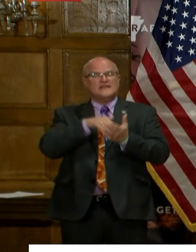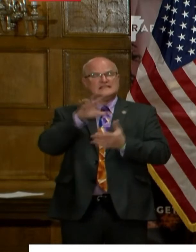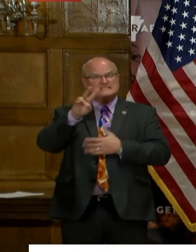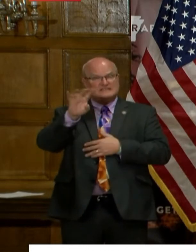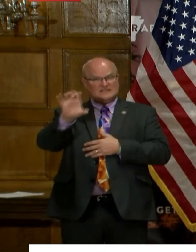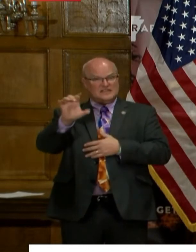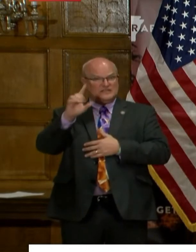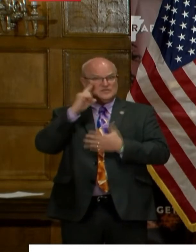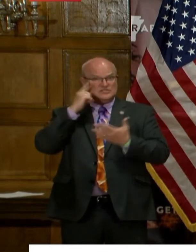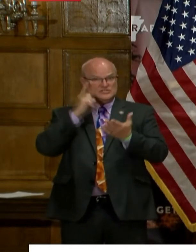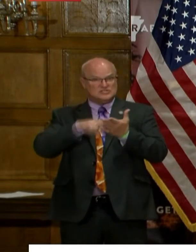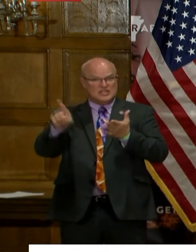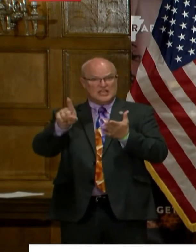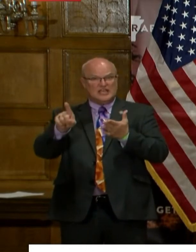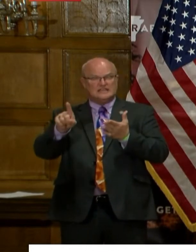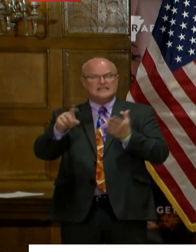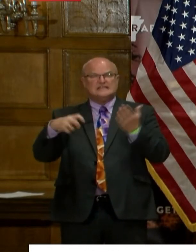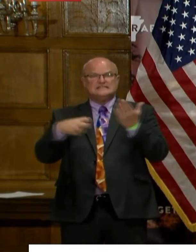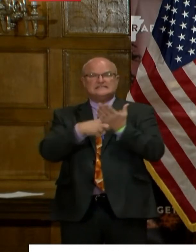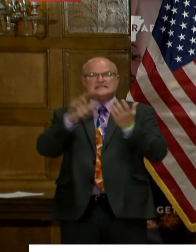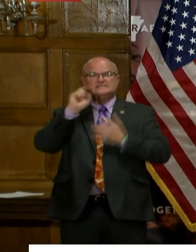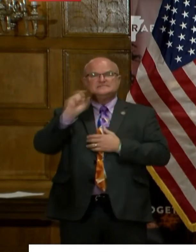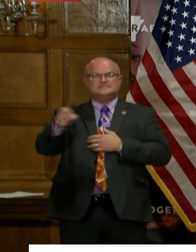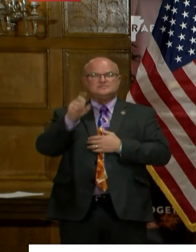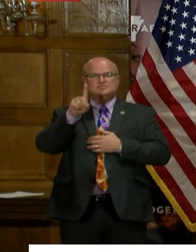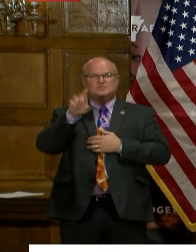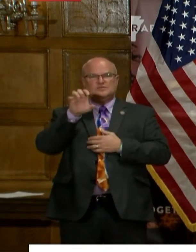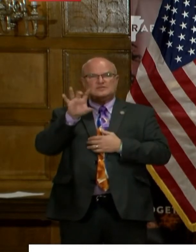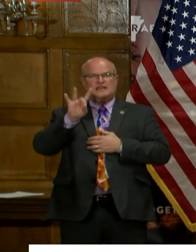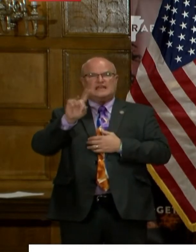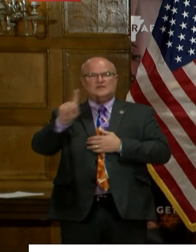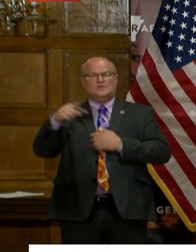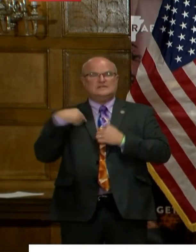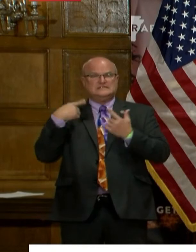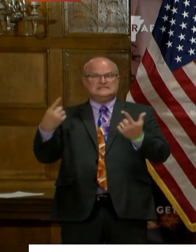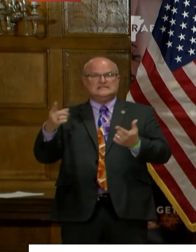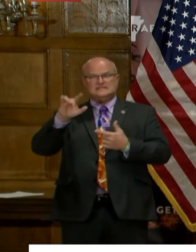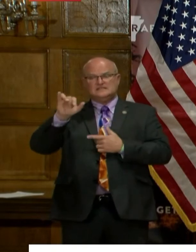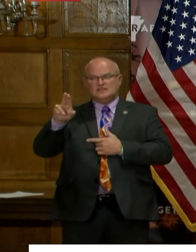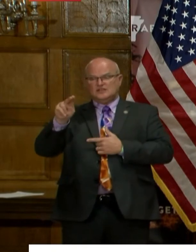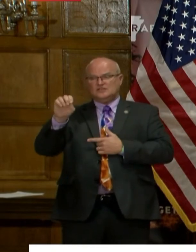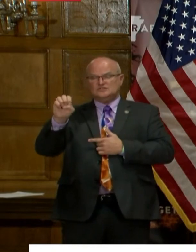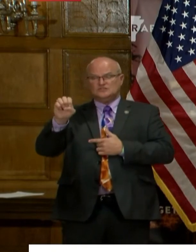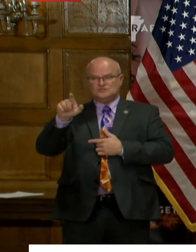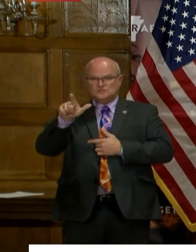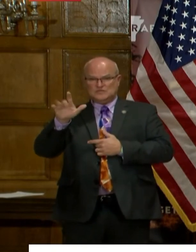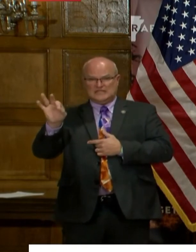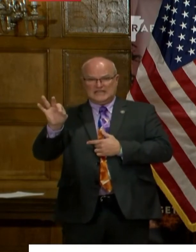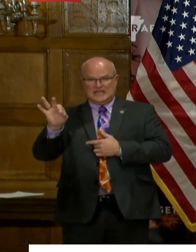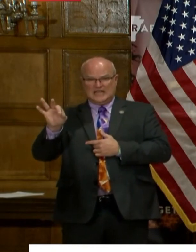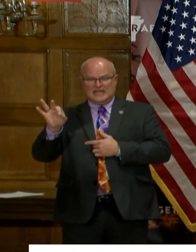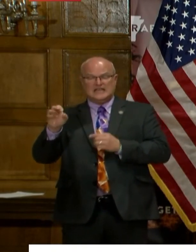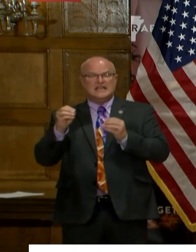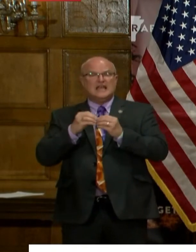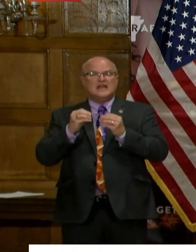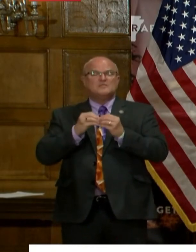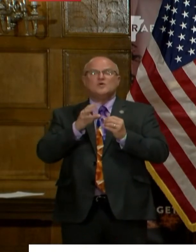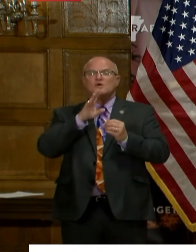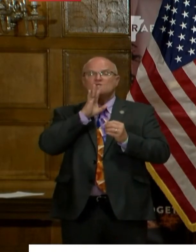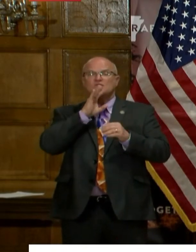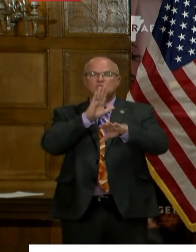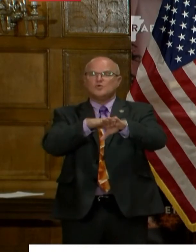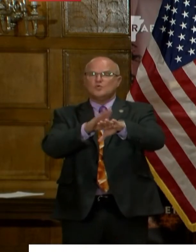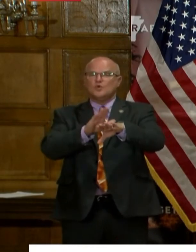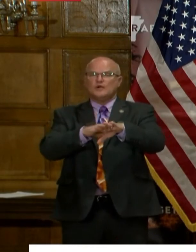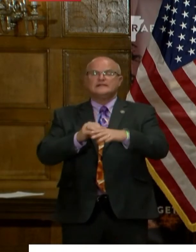checks and have cited 181 violations since June 29, additional 210 verbal warnings.